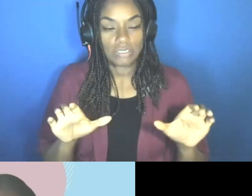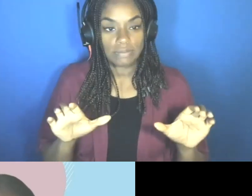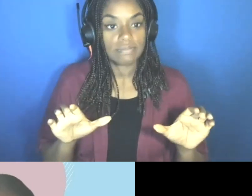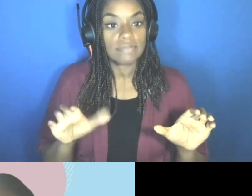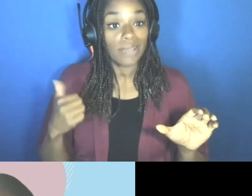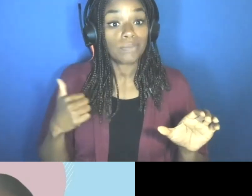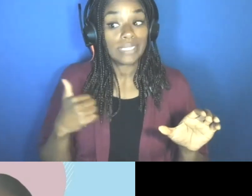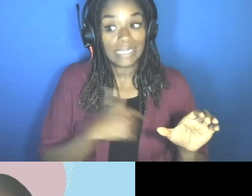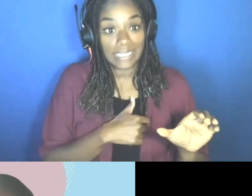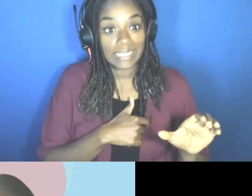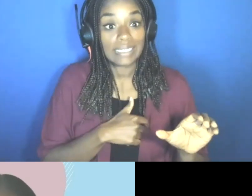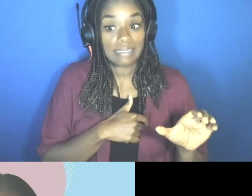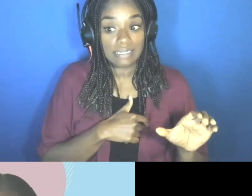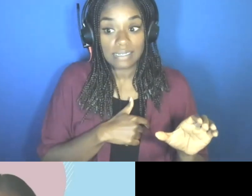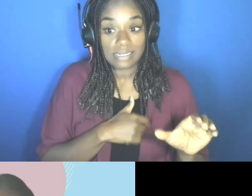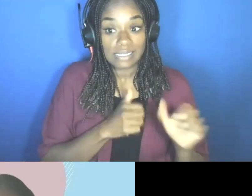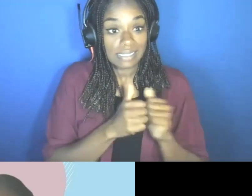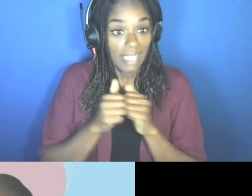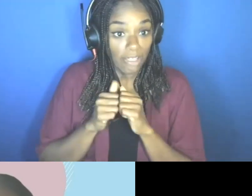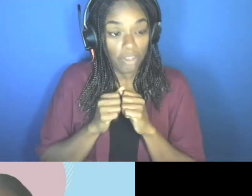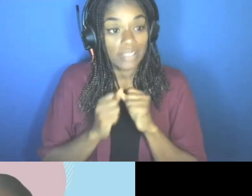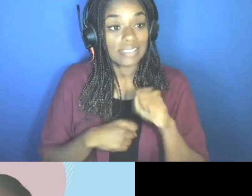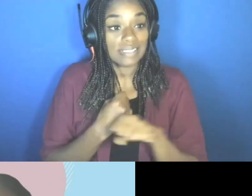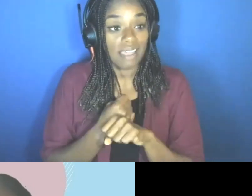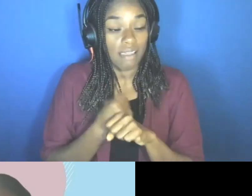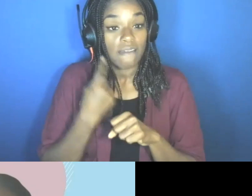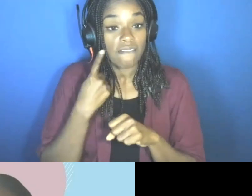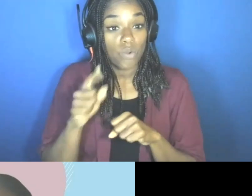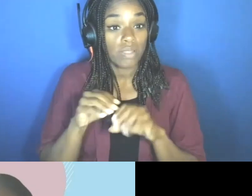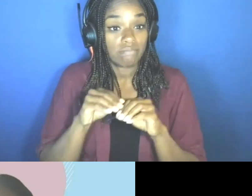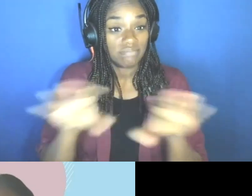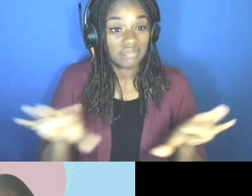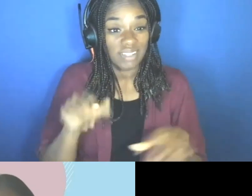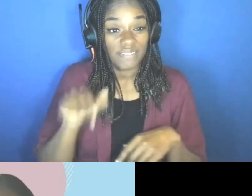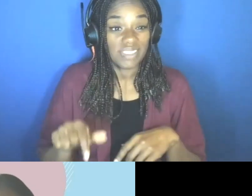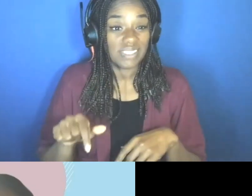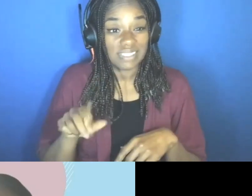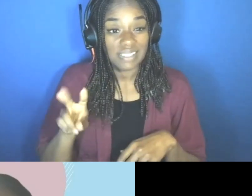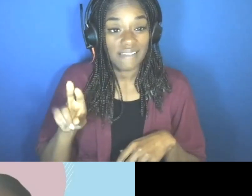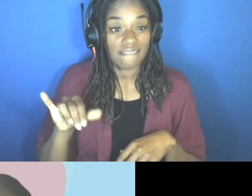a society to reduce transmission of this novel virus.